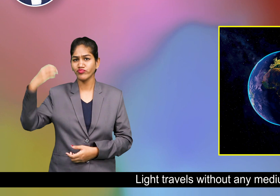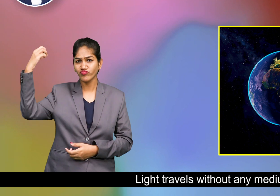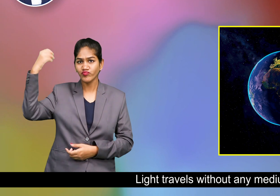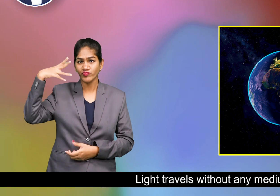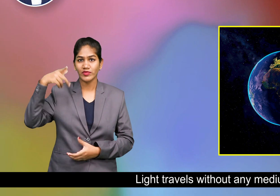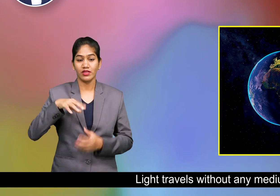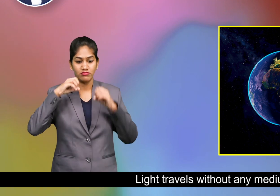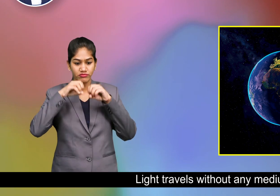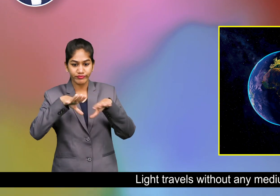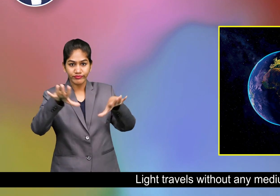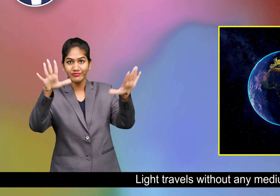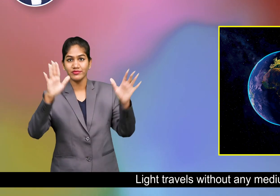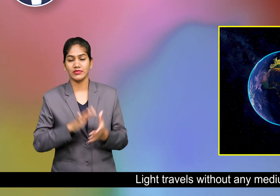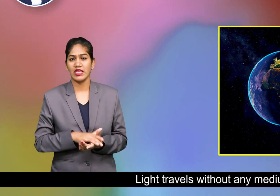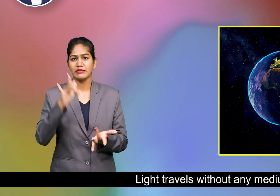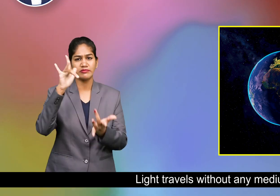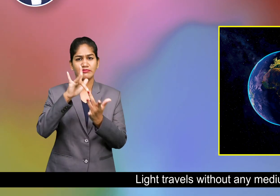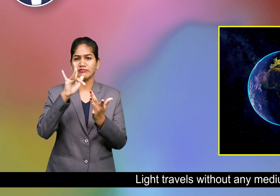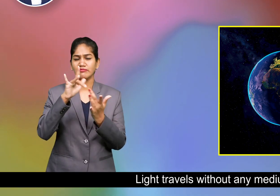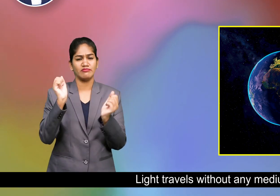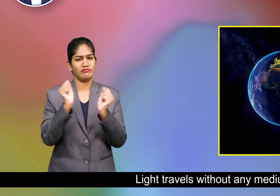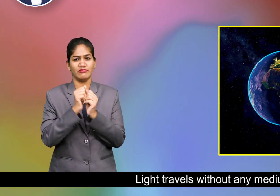Light travels without any medium.